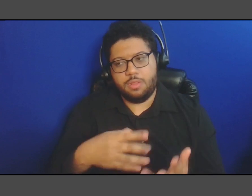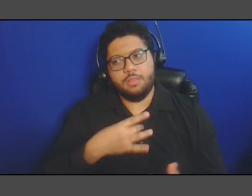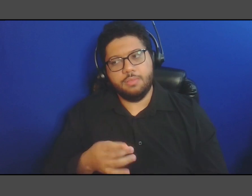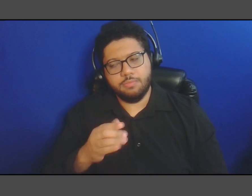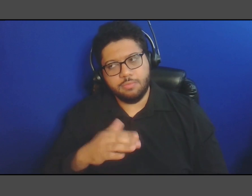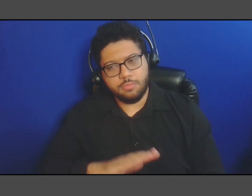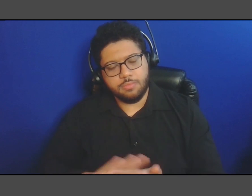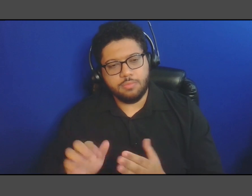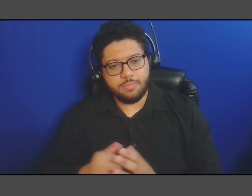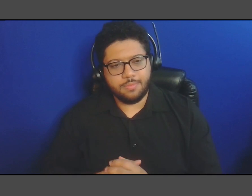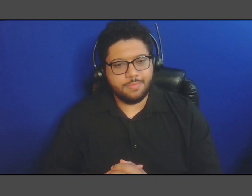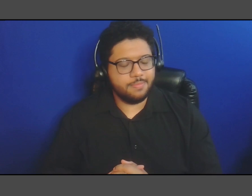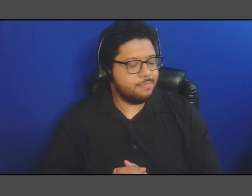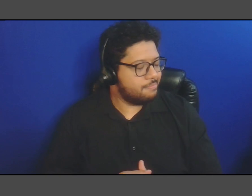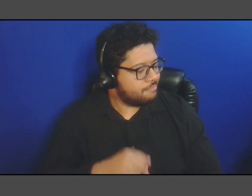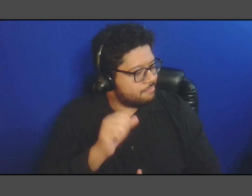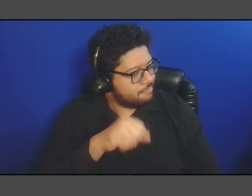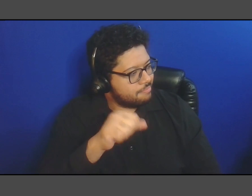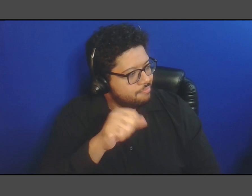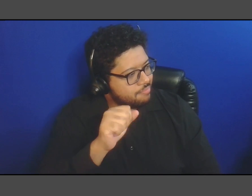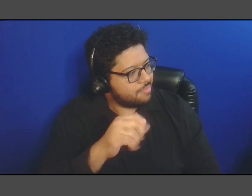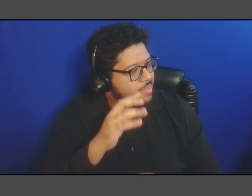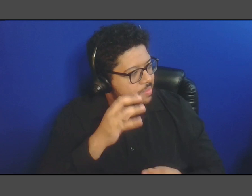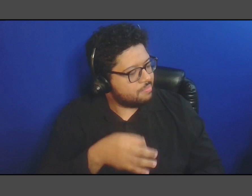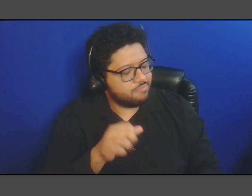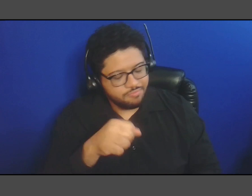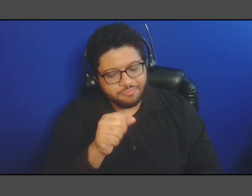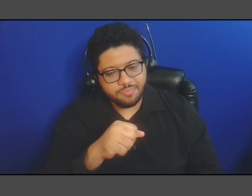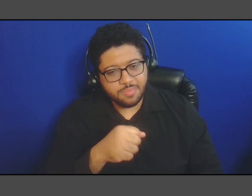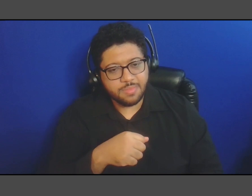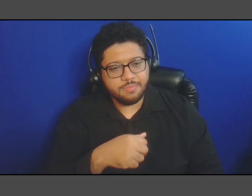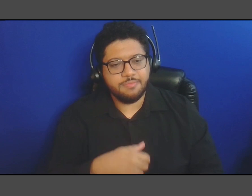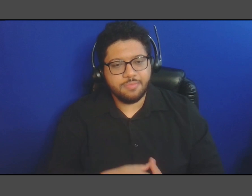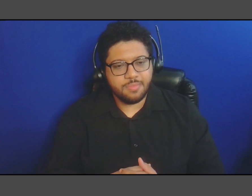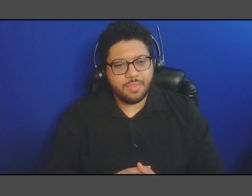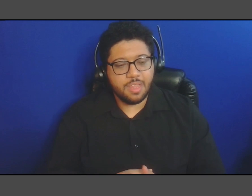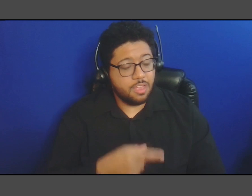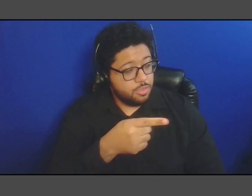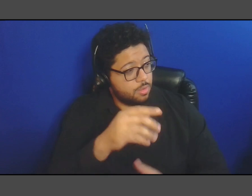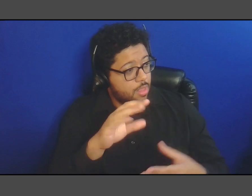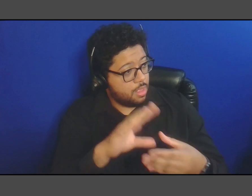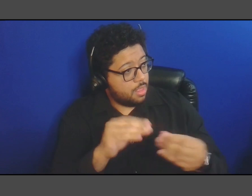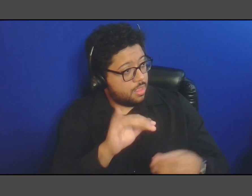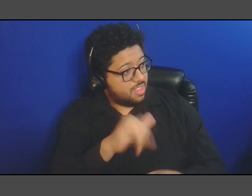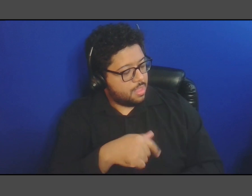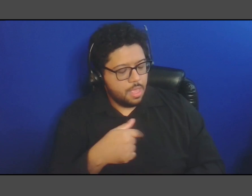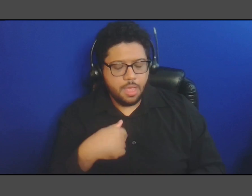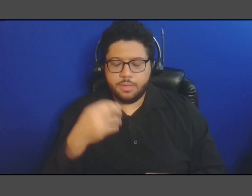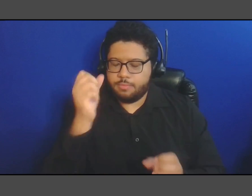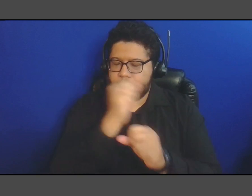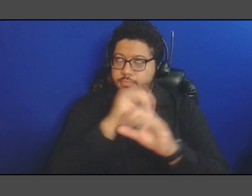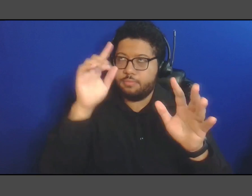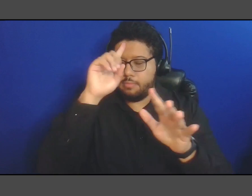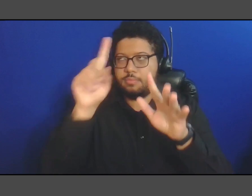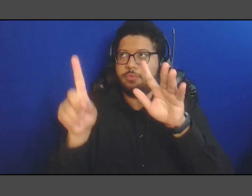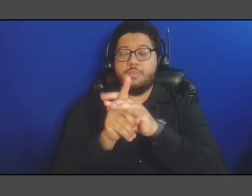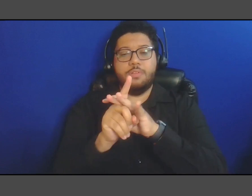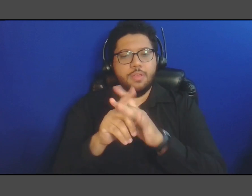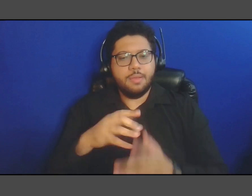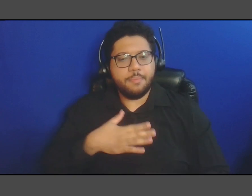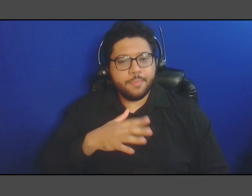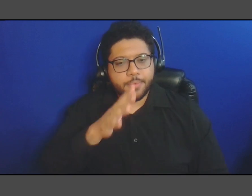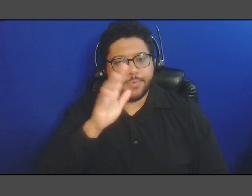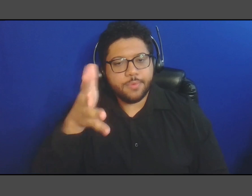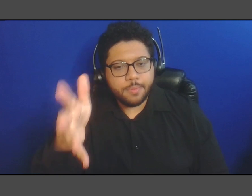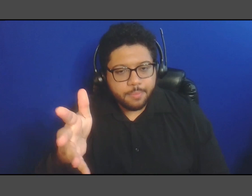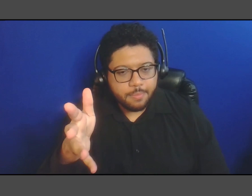Yes, indeed. Just when you said that, I was thinking about my grandmother, who,